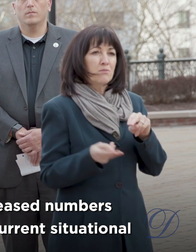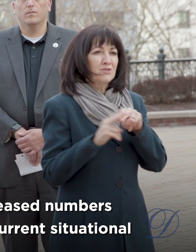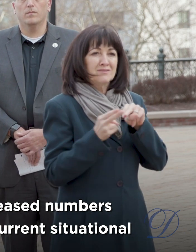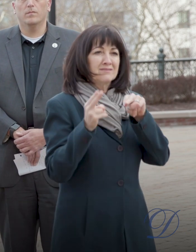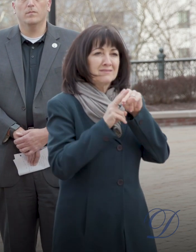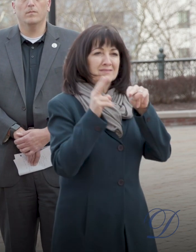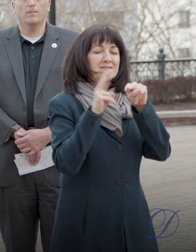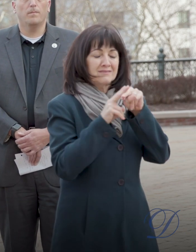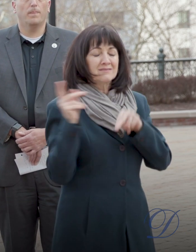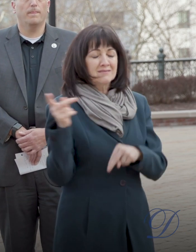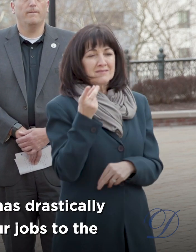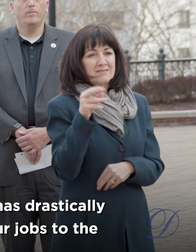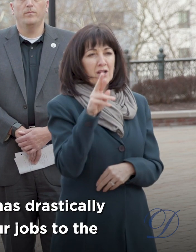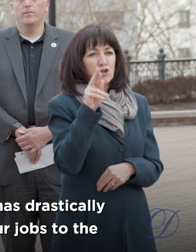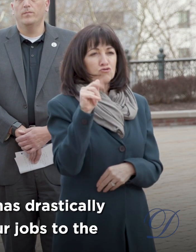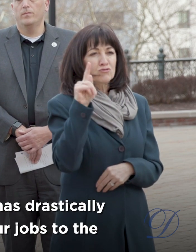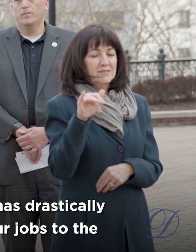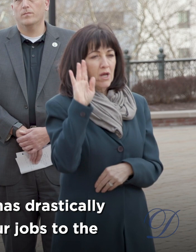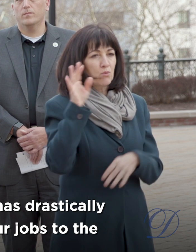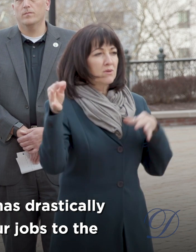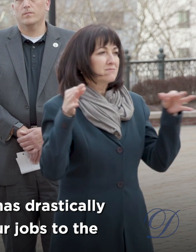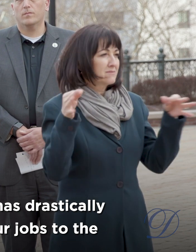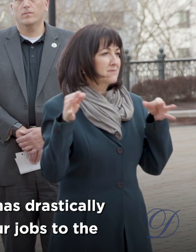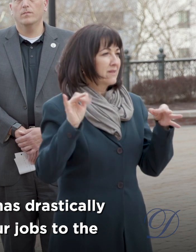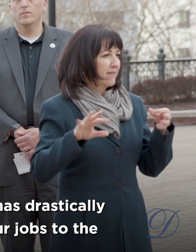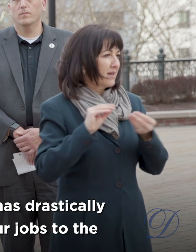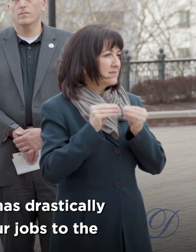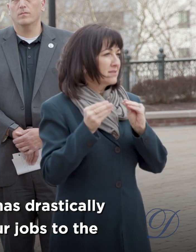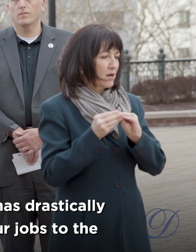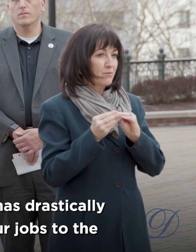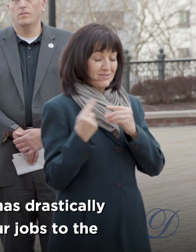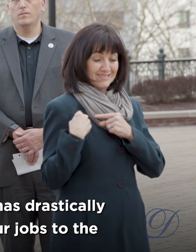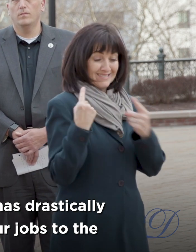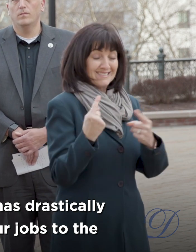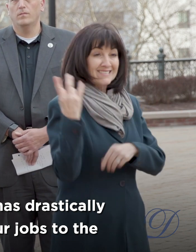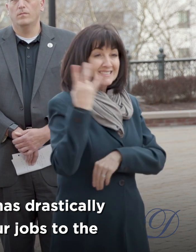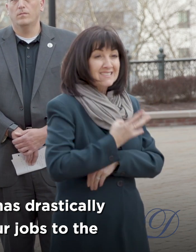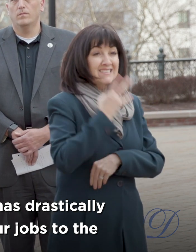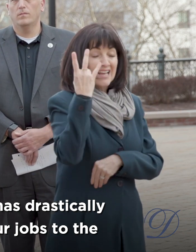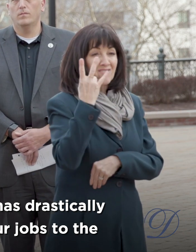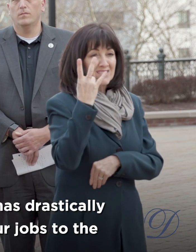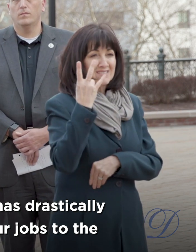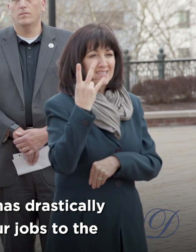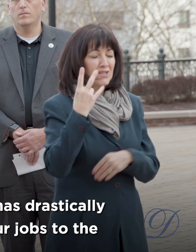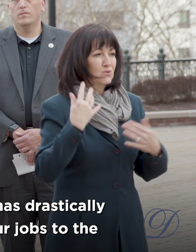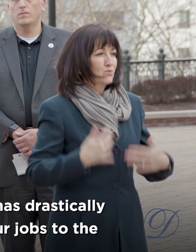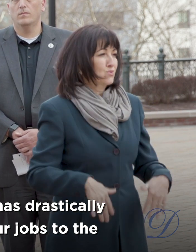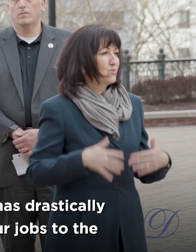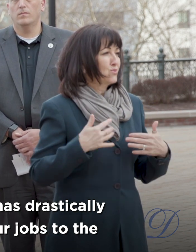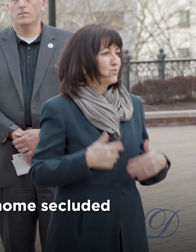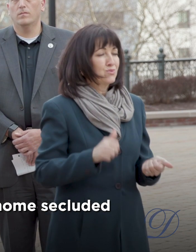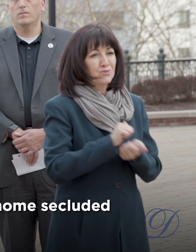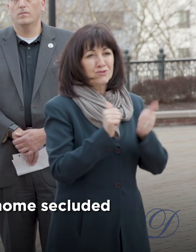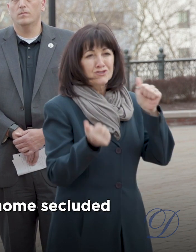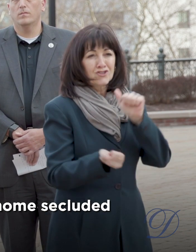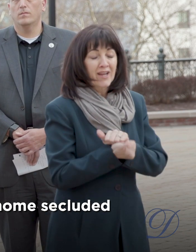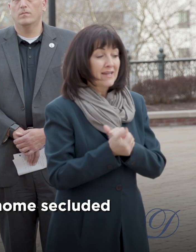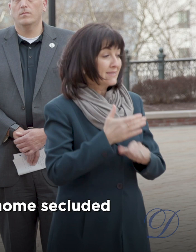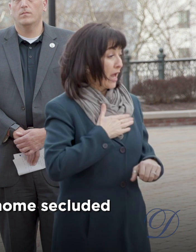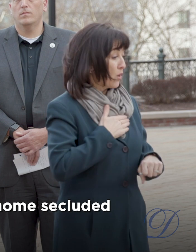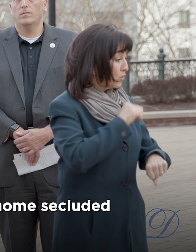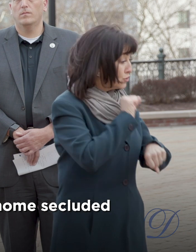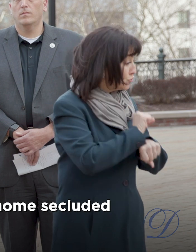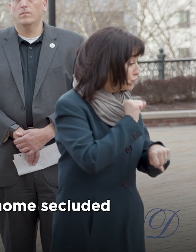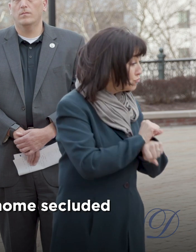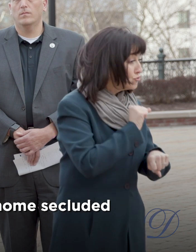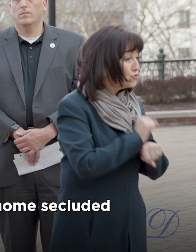current situational update. But in those 7 days, our life has drastically changed, from the way we do our jobs to the amount of time we